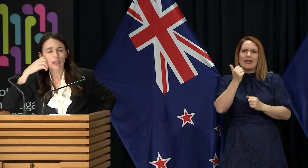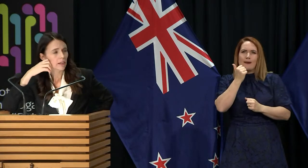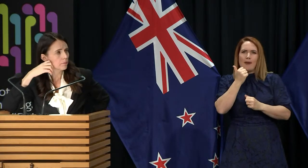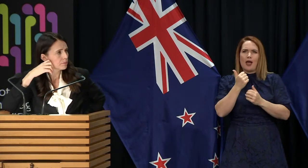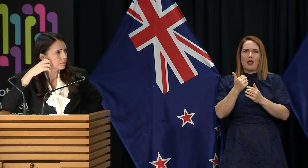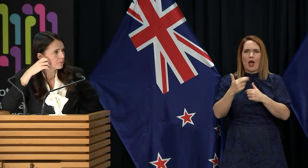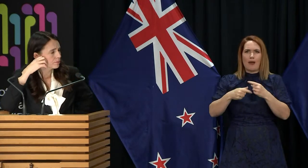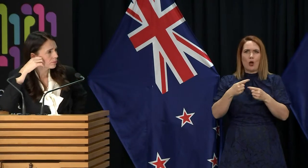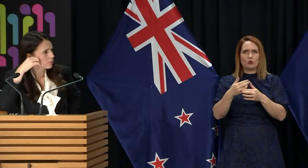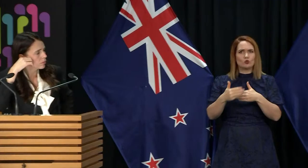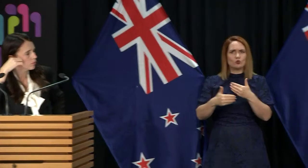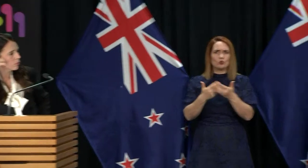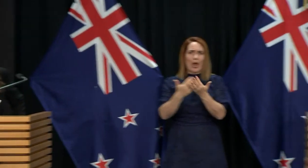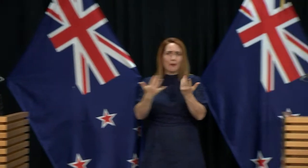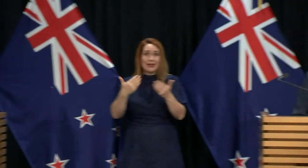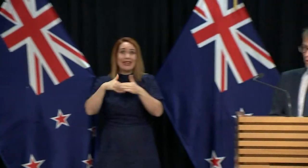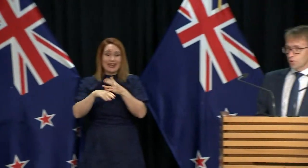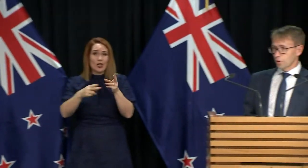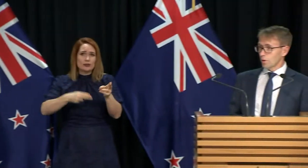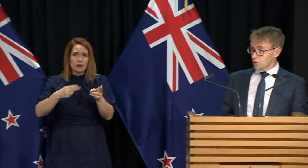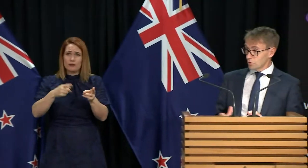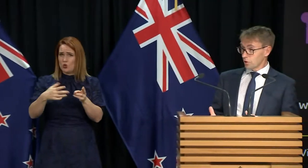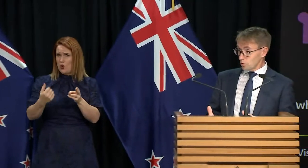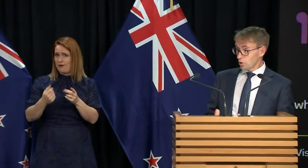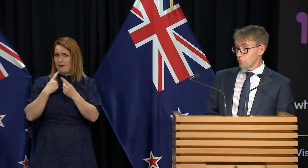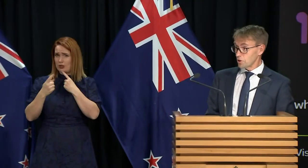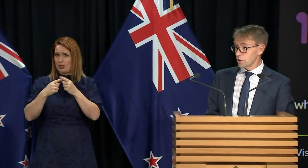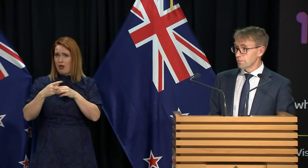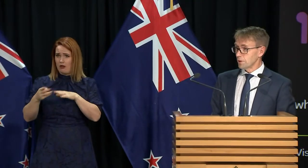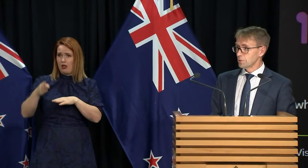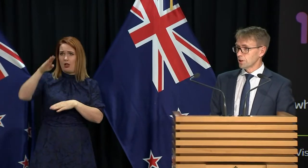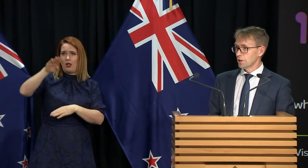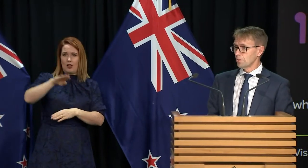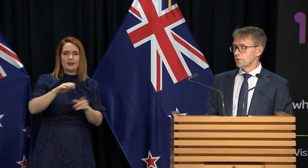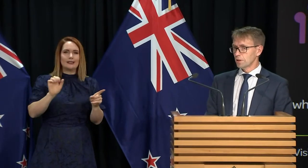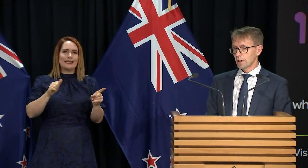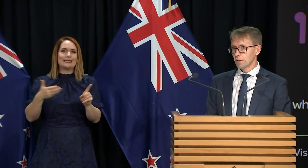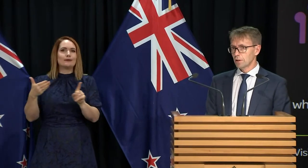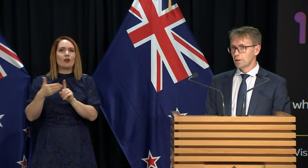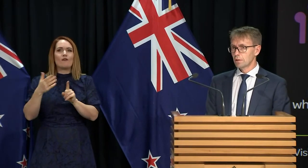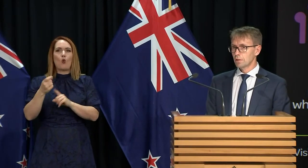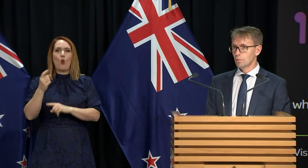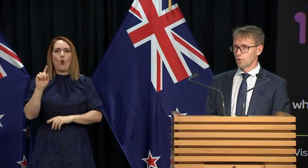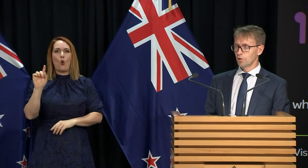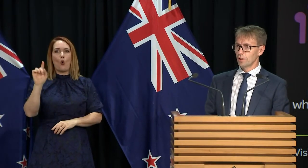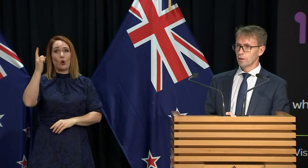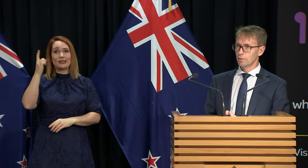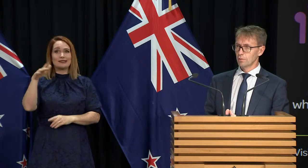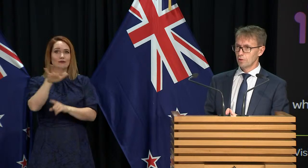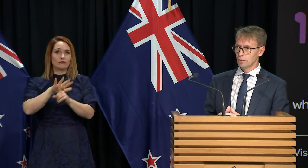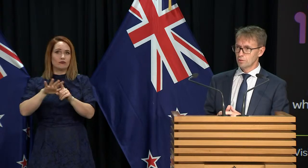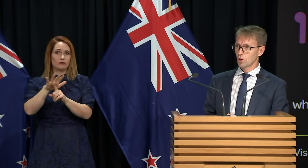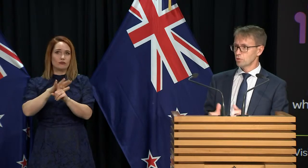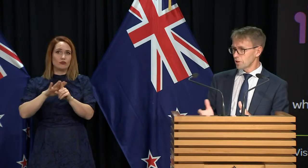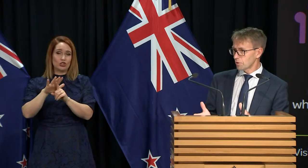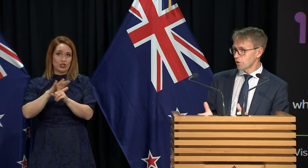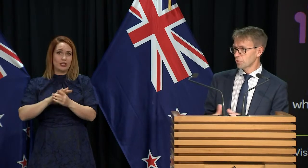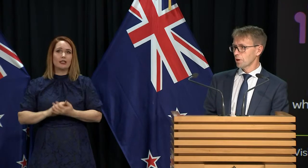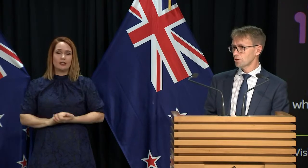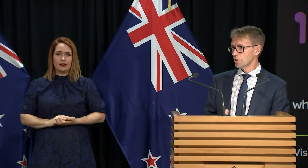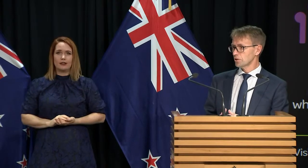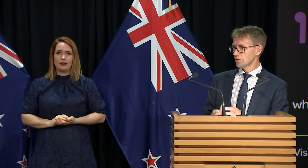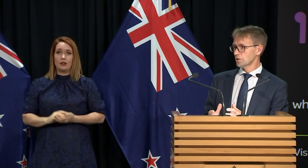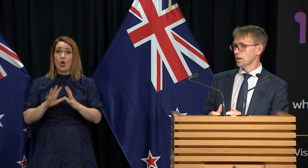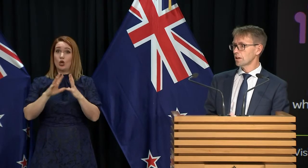those new daily admissions, yeah. Yes, so I do for the Auckland region in particular, and whilst their total number